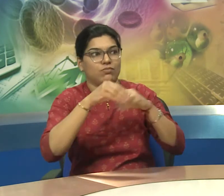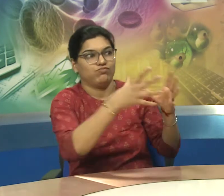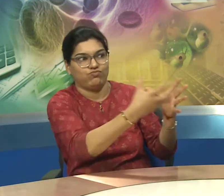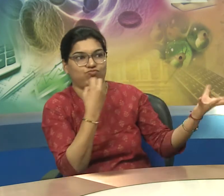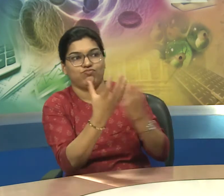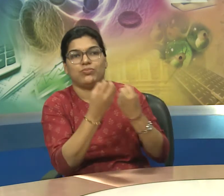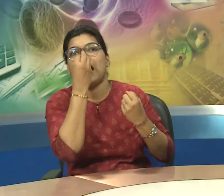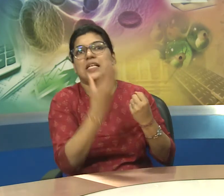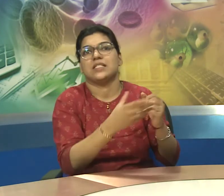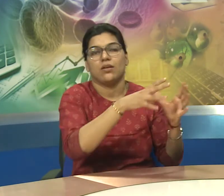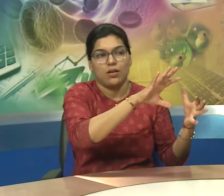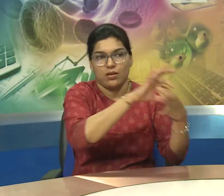a number of